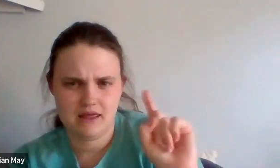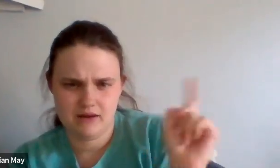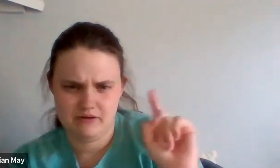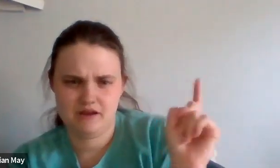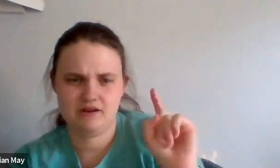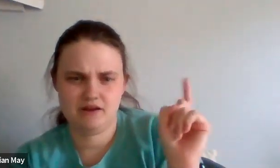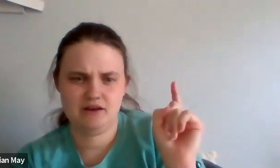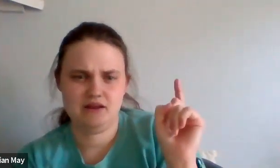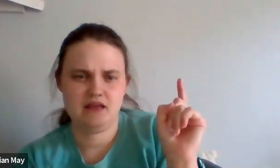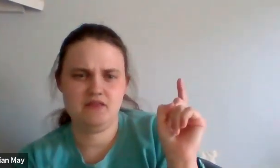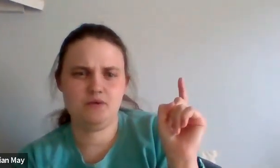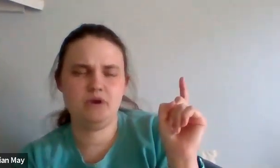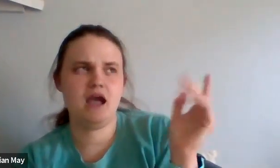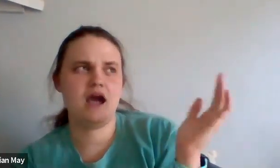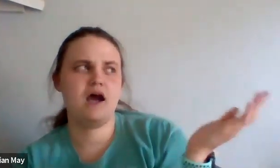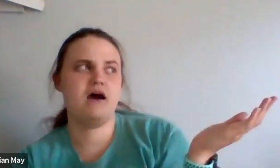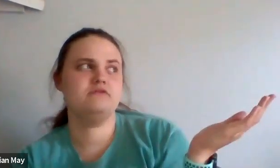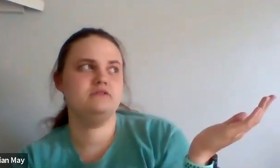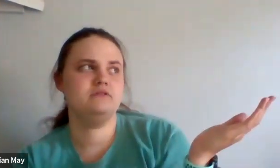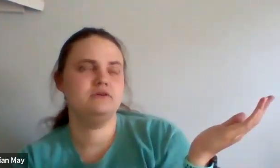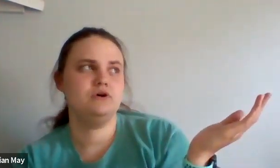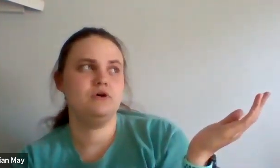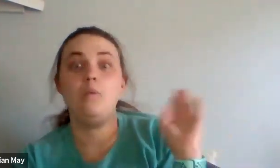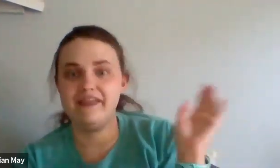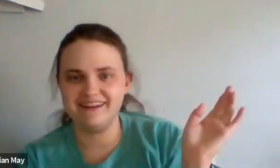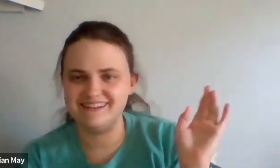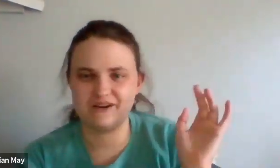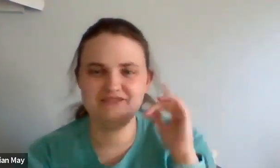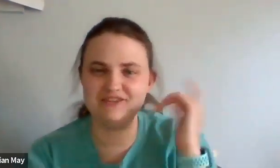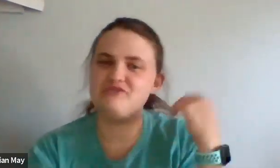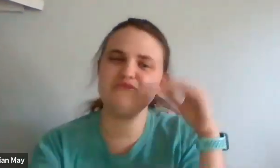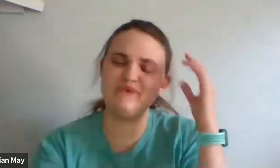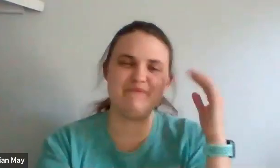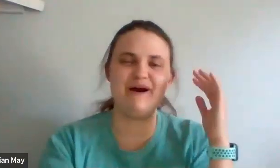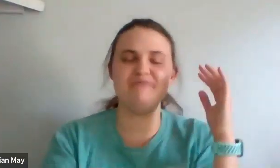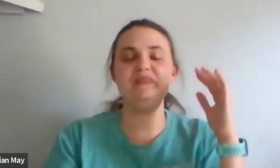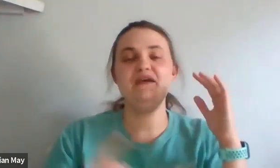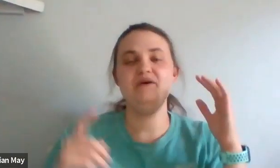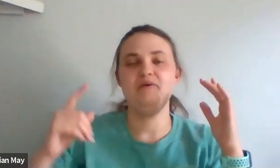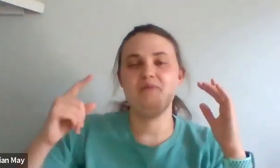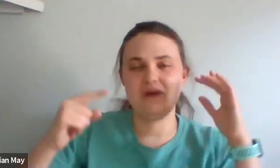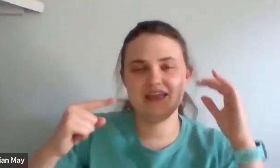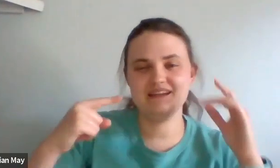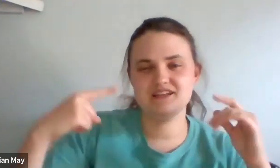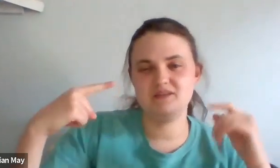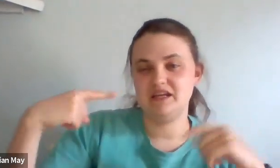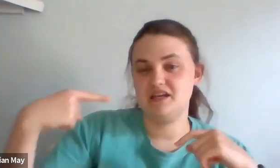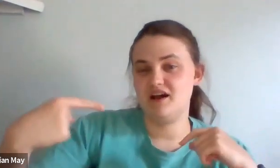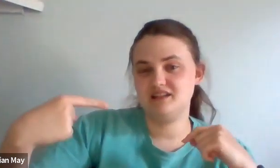All right, good. And then we have when. Sorry, I have to go through them in my mind. When is going to be non-dominant